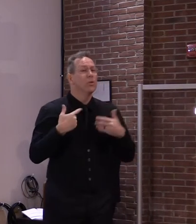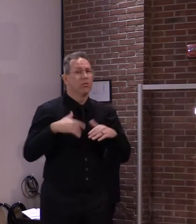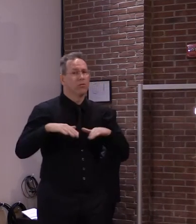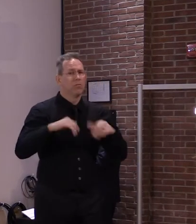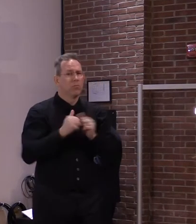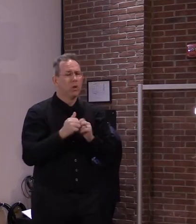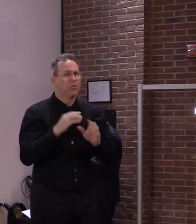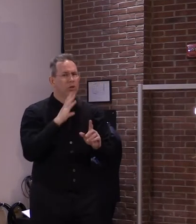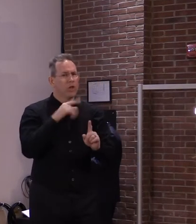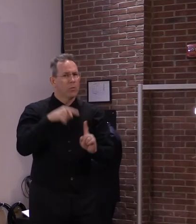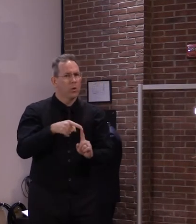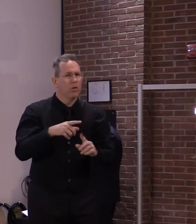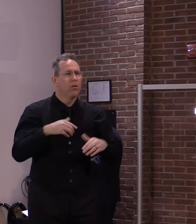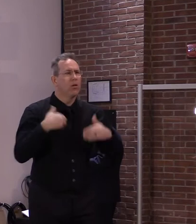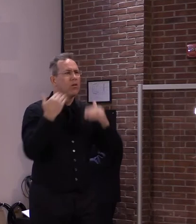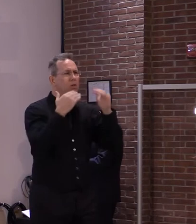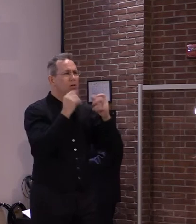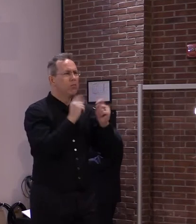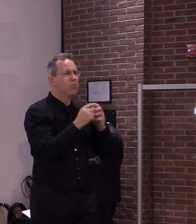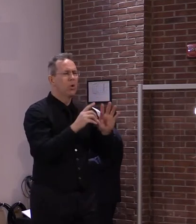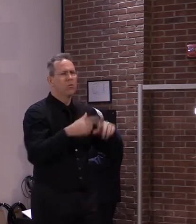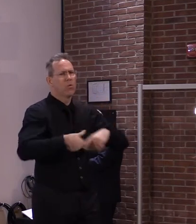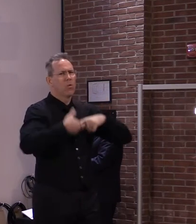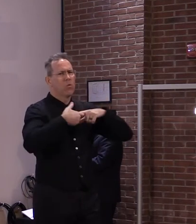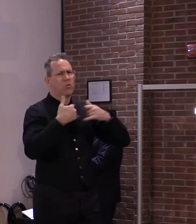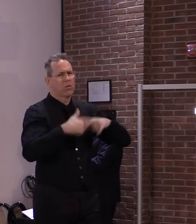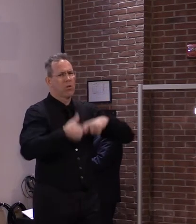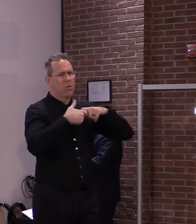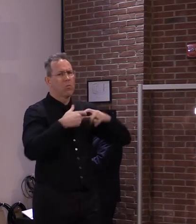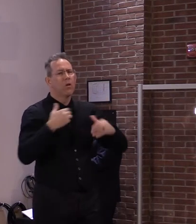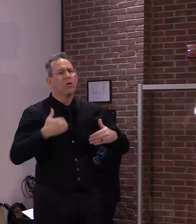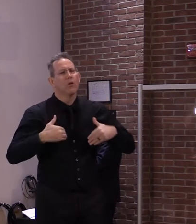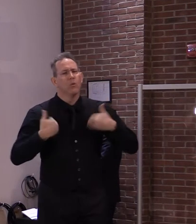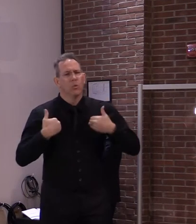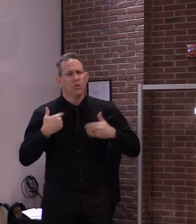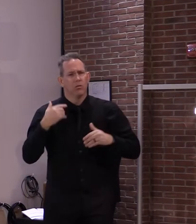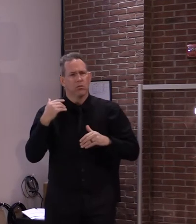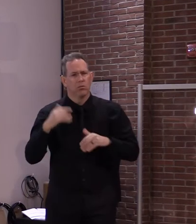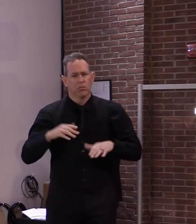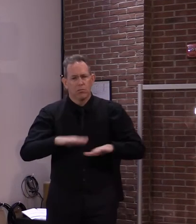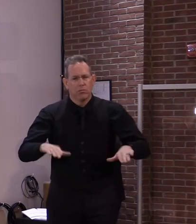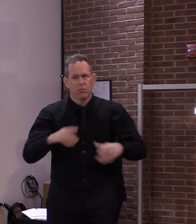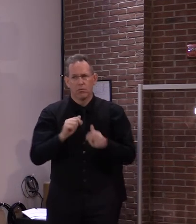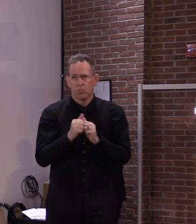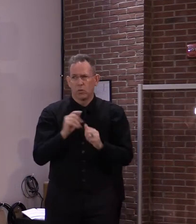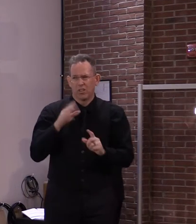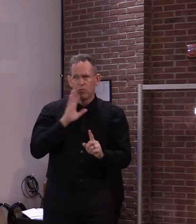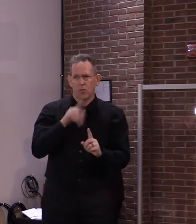awesome thank you mike the islander